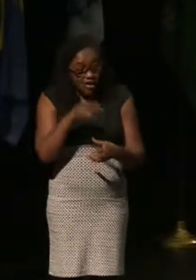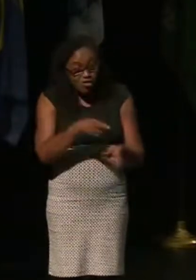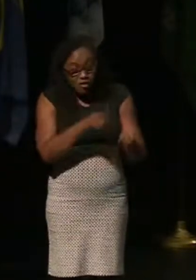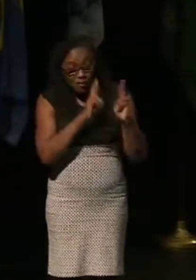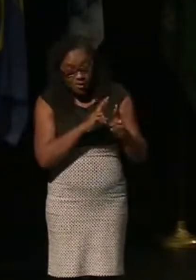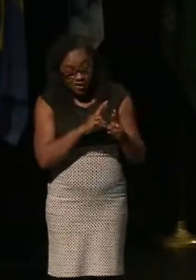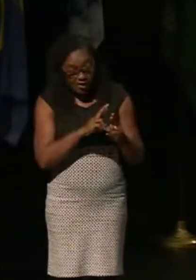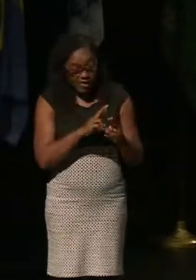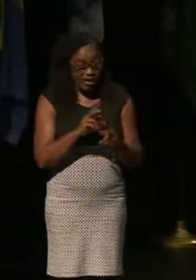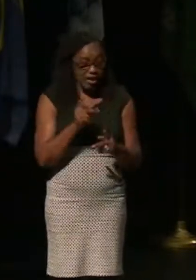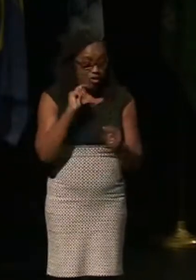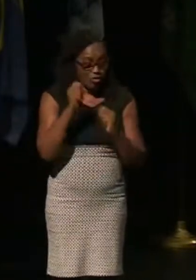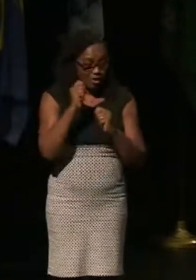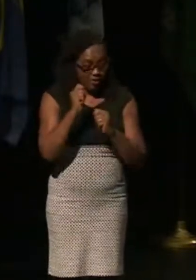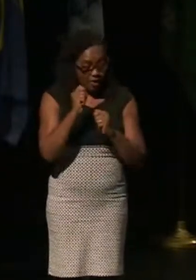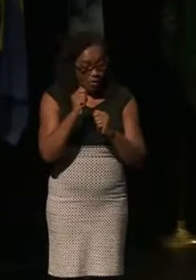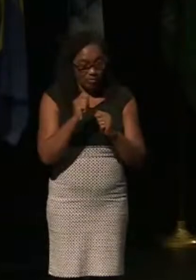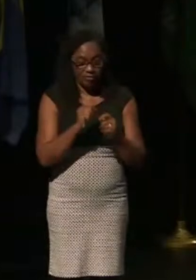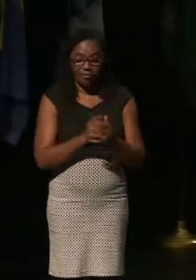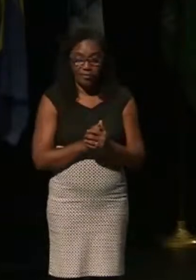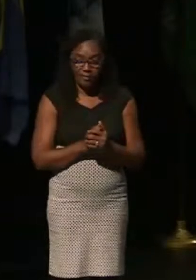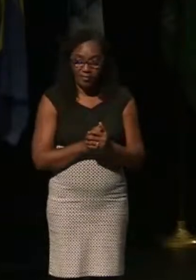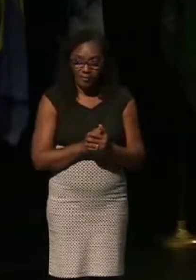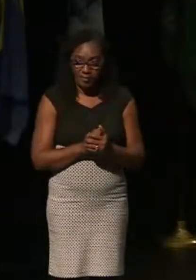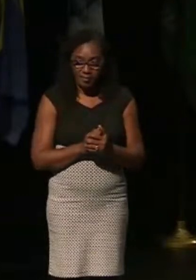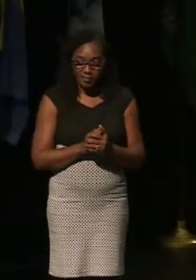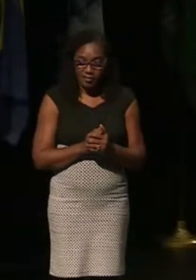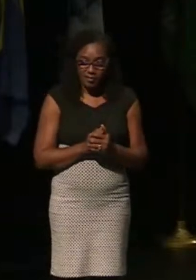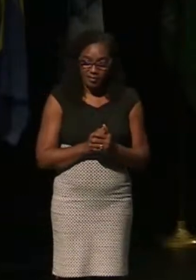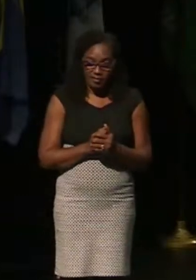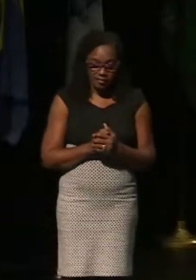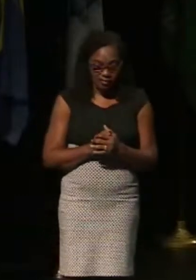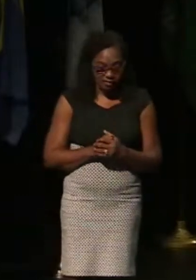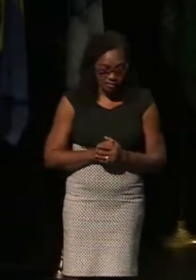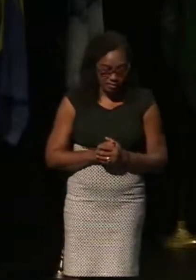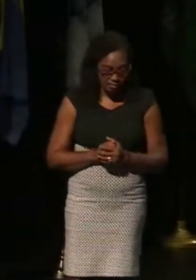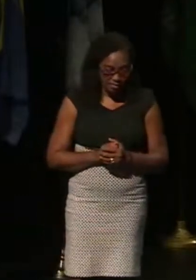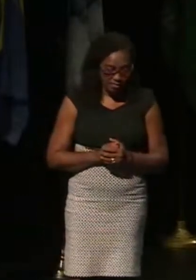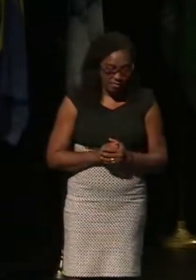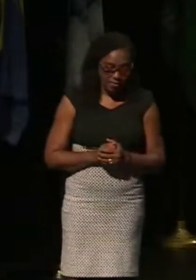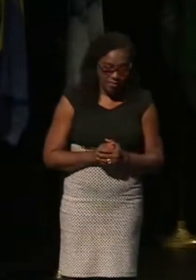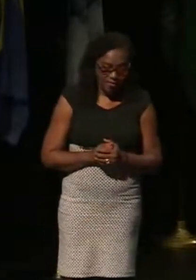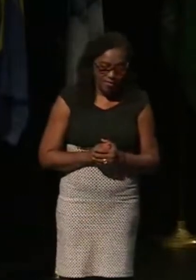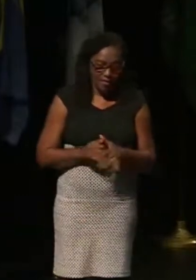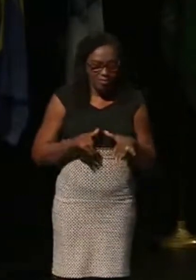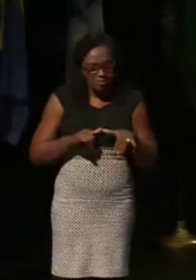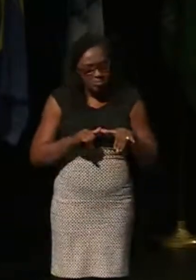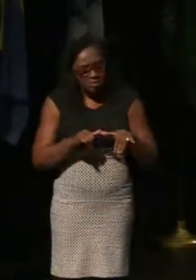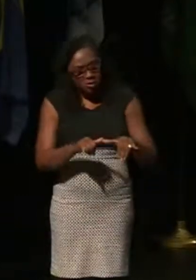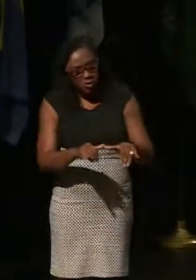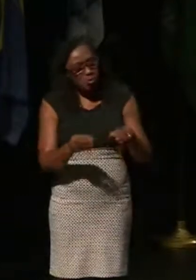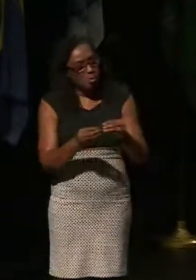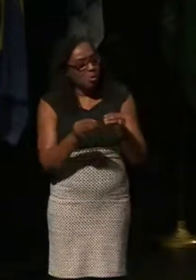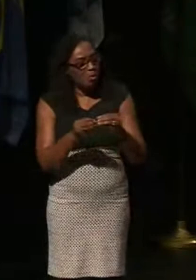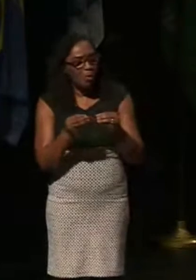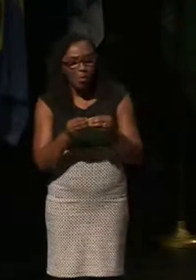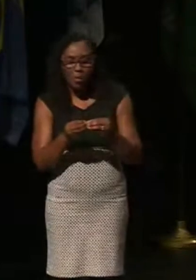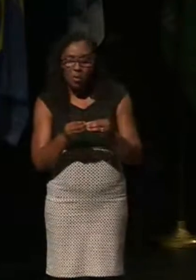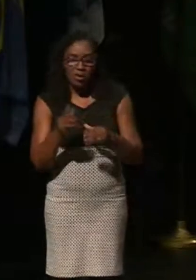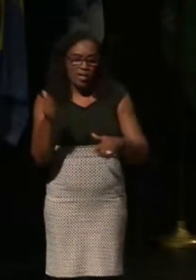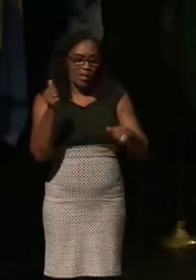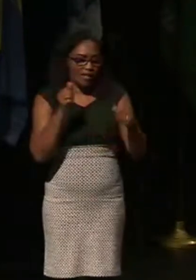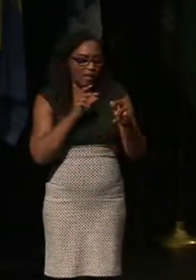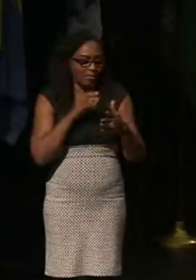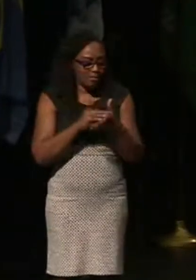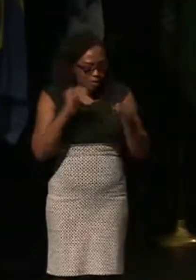senior national team. The first set I called were for the under 20. And so it goes on in sport. I